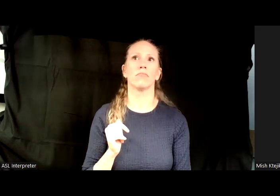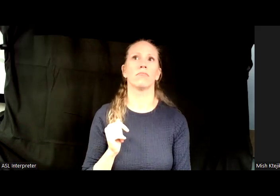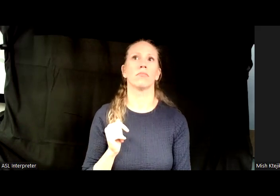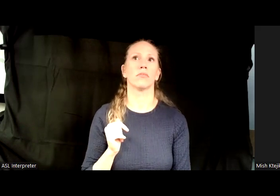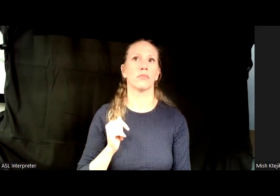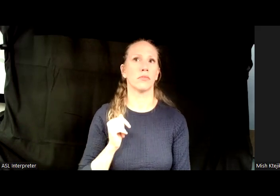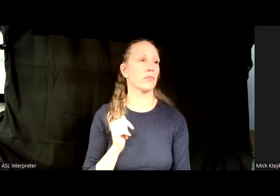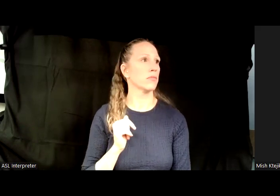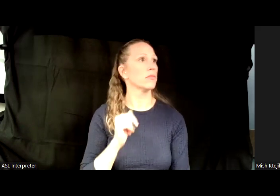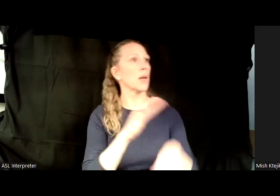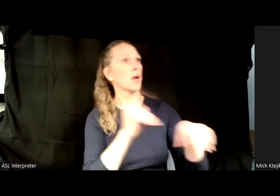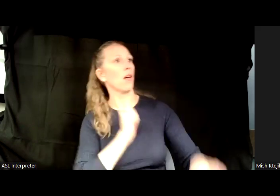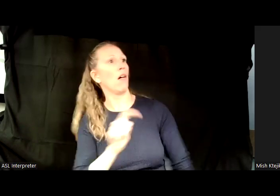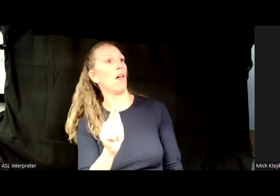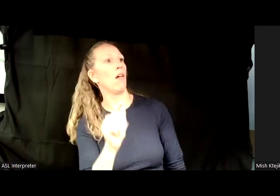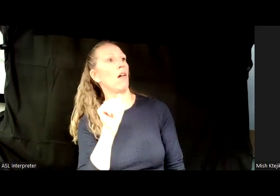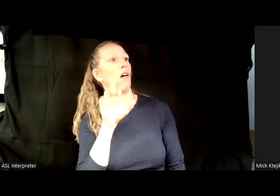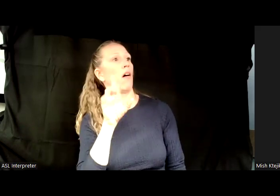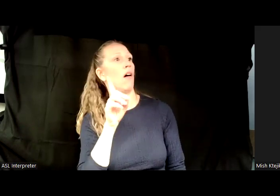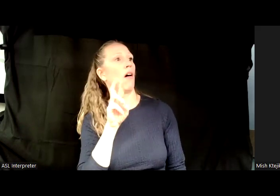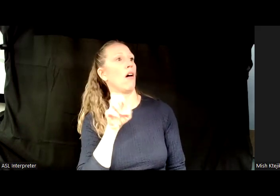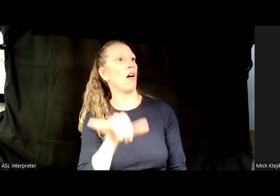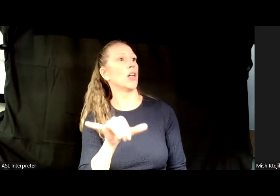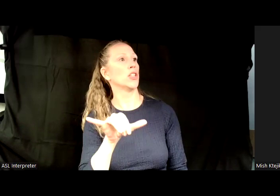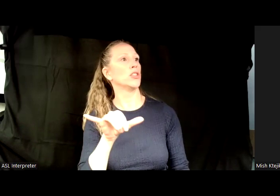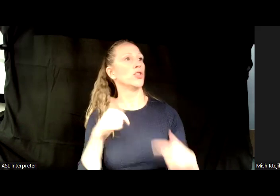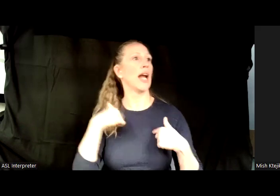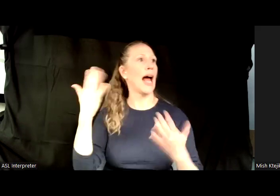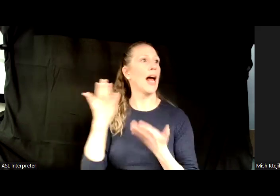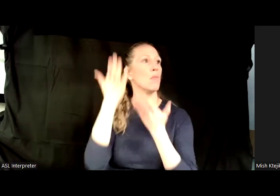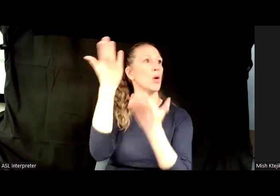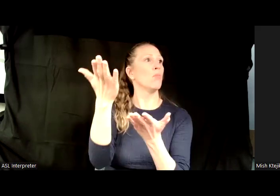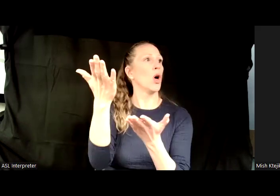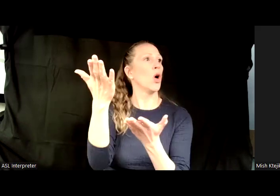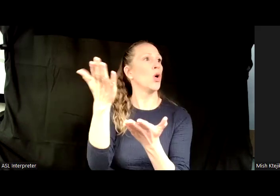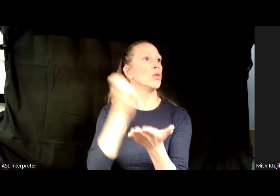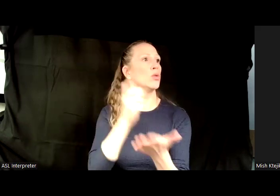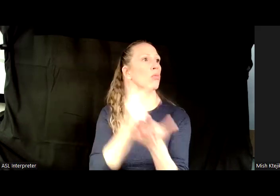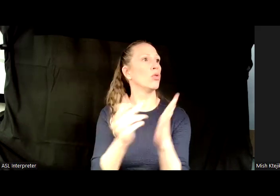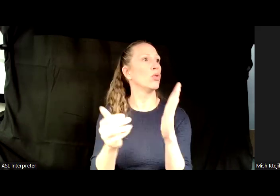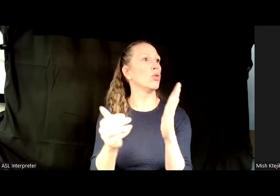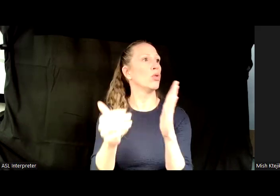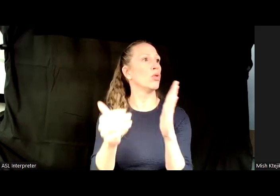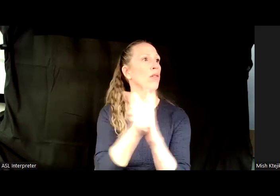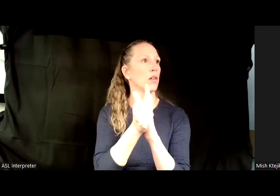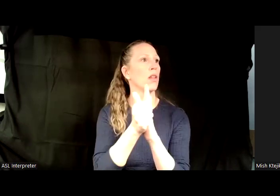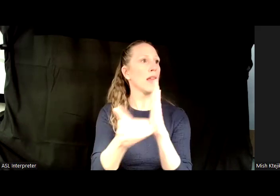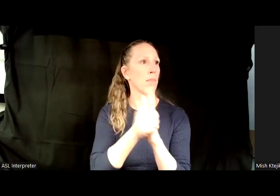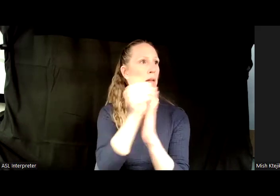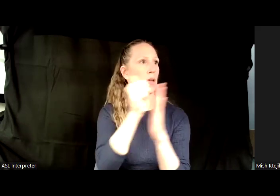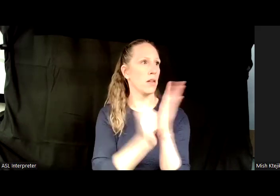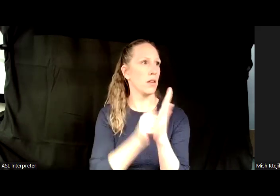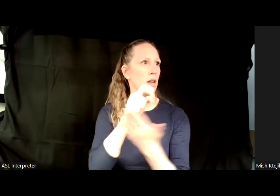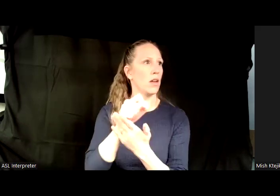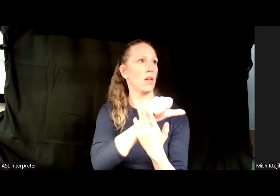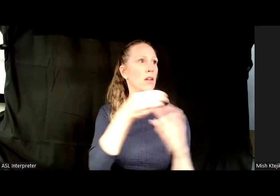Okay, so we will, Audrey now. I recommend to approve the